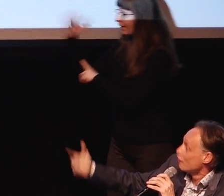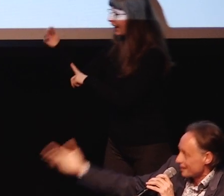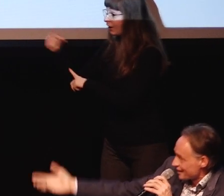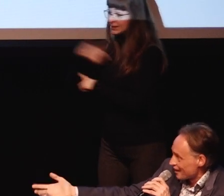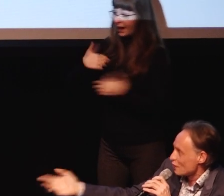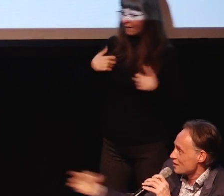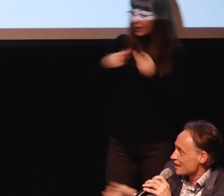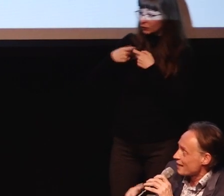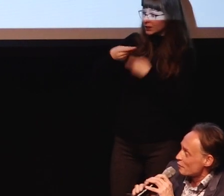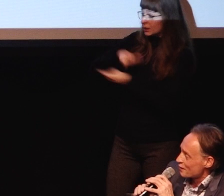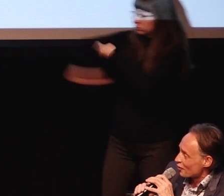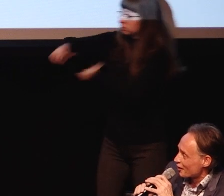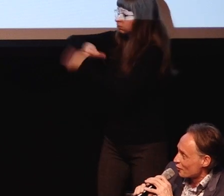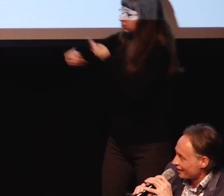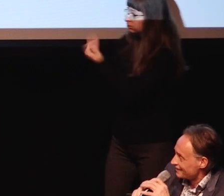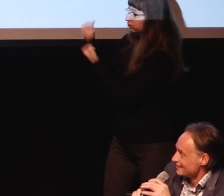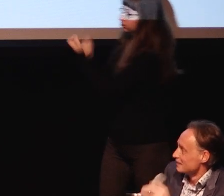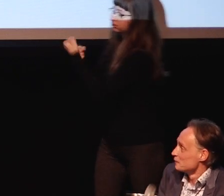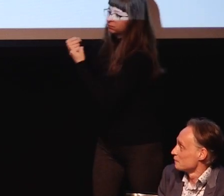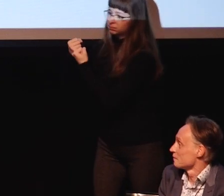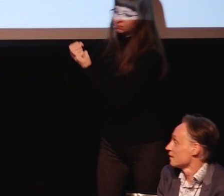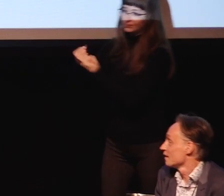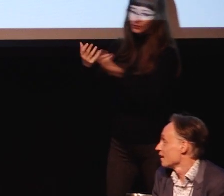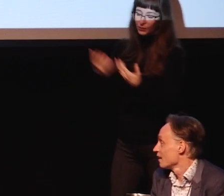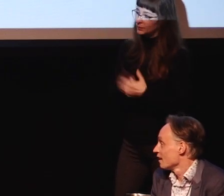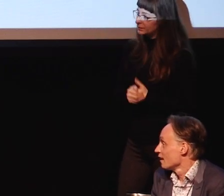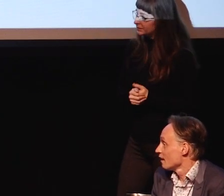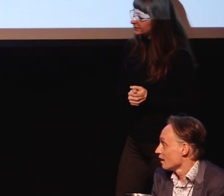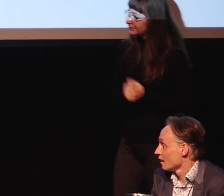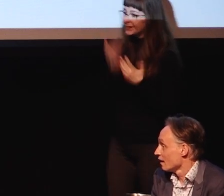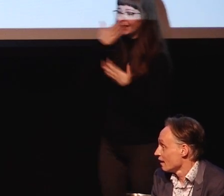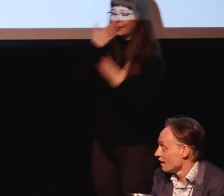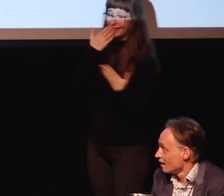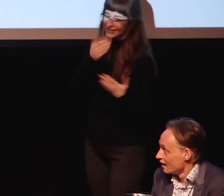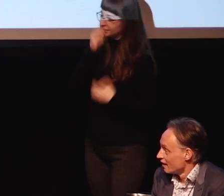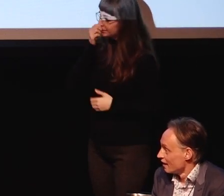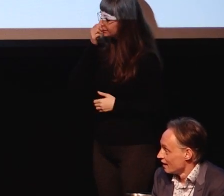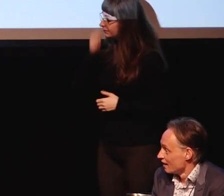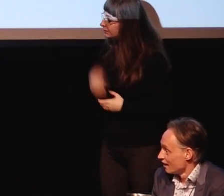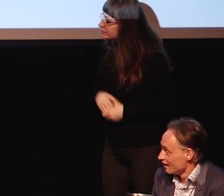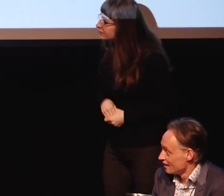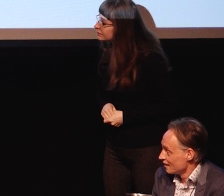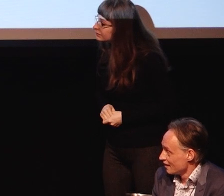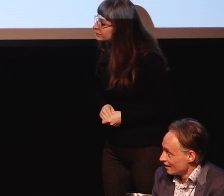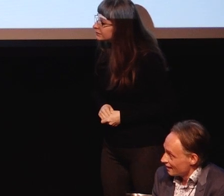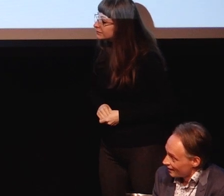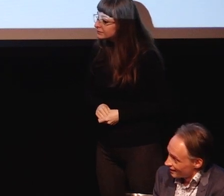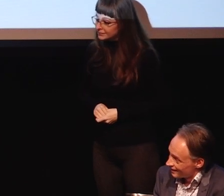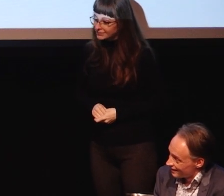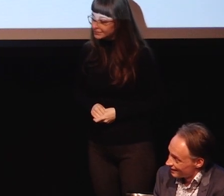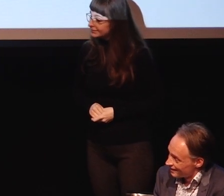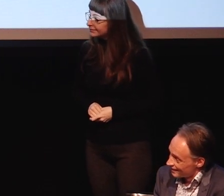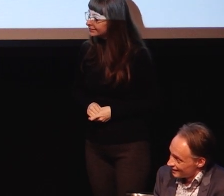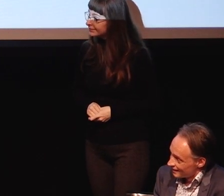So thank you once again, everybody, for all your work. Thank you. Matthew, you have a tattoo of a lighthouse. You have a tattoo of a lighthouse.